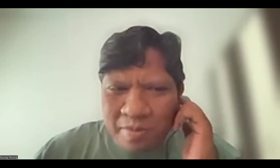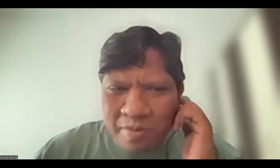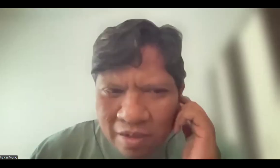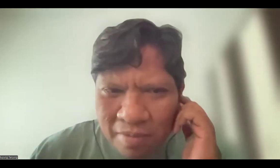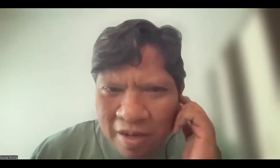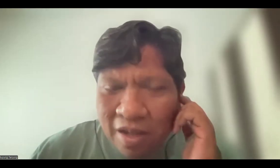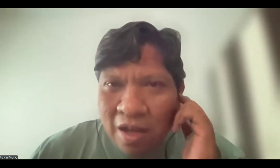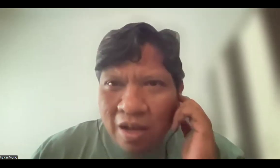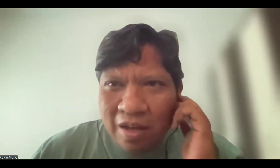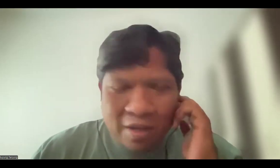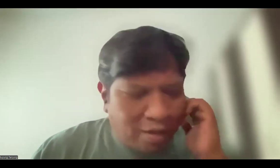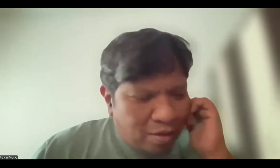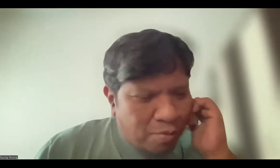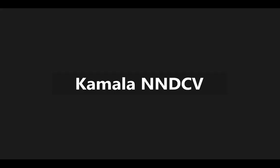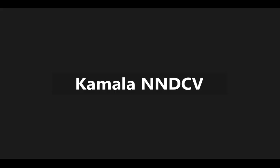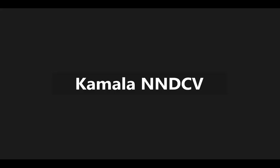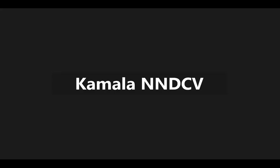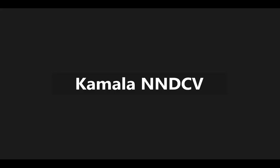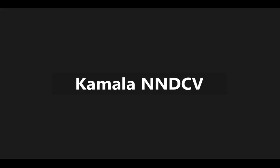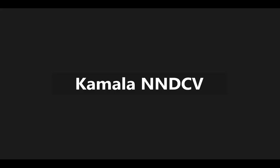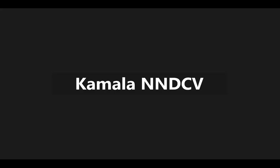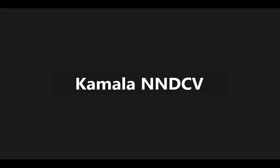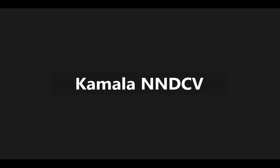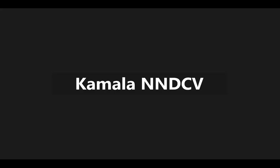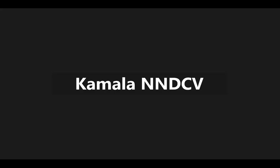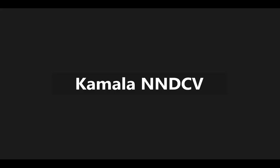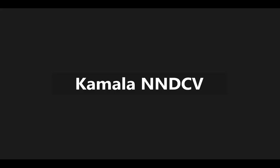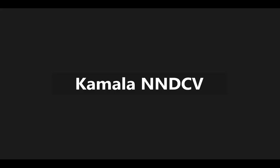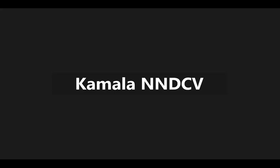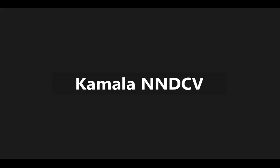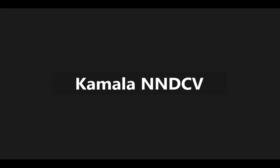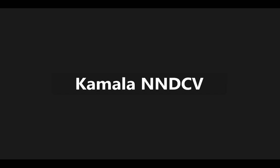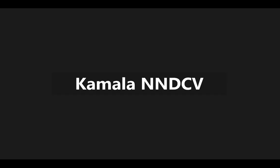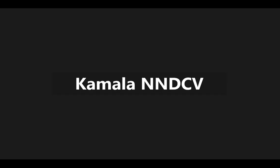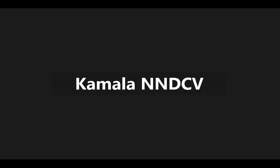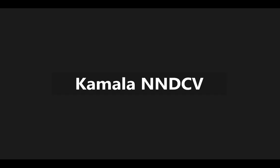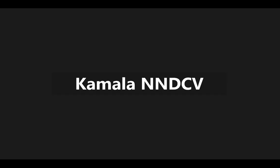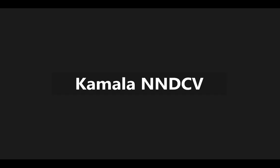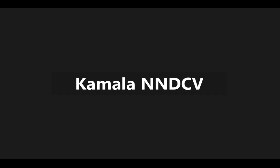Excuse me, Kamala. We are Like waiting for a. we are here Mhm. in this